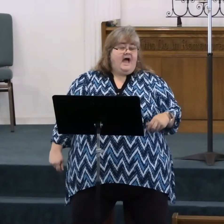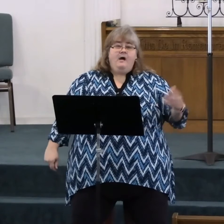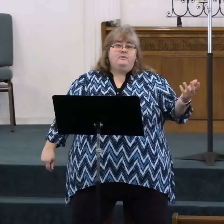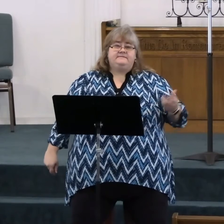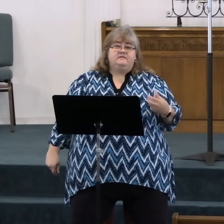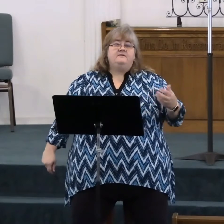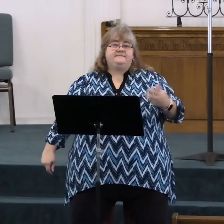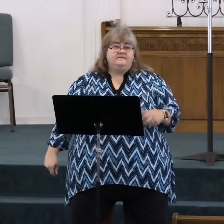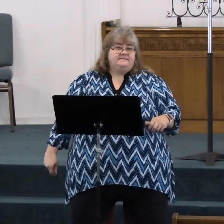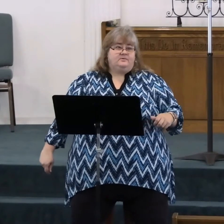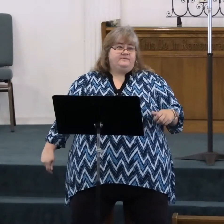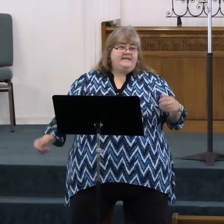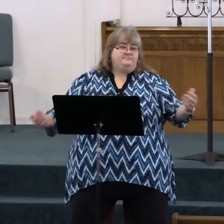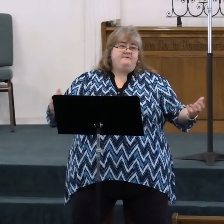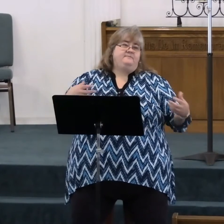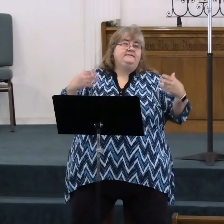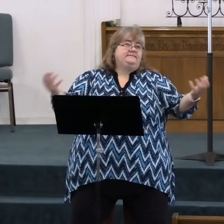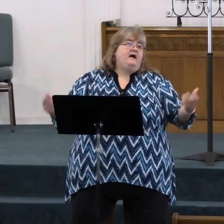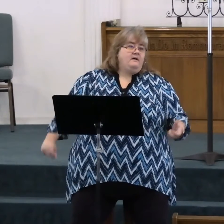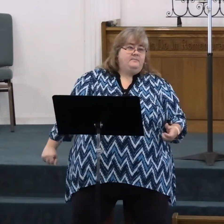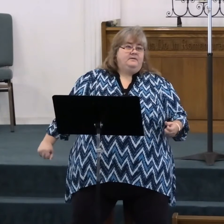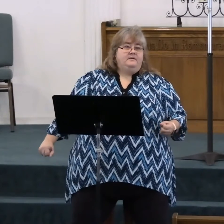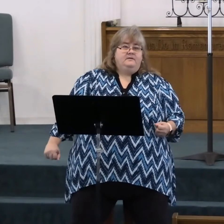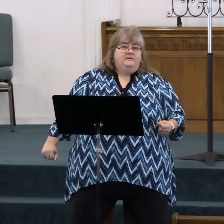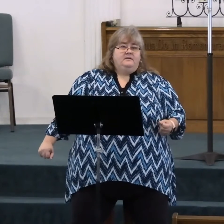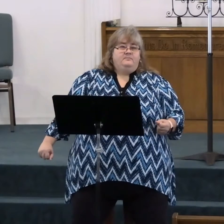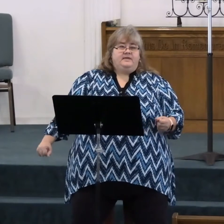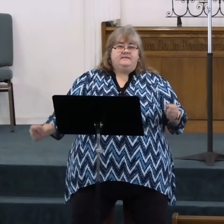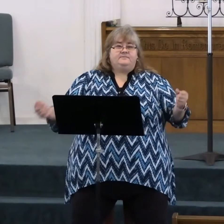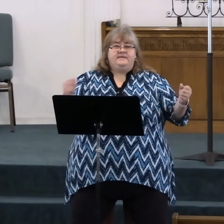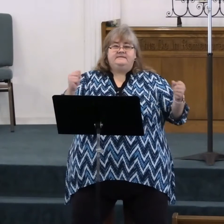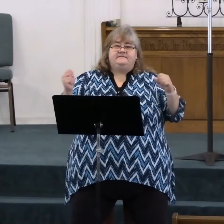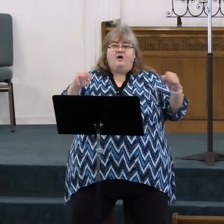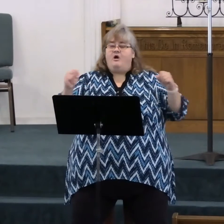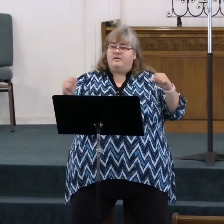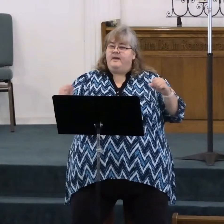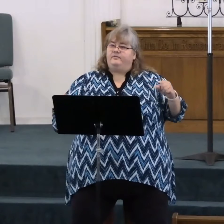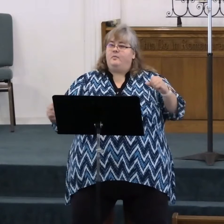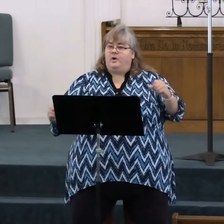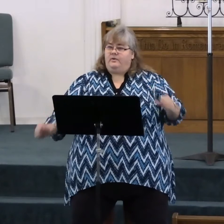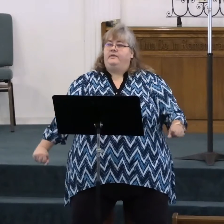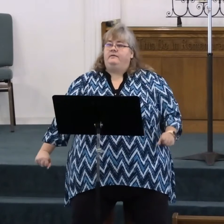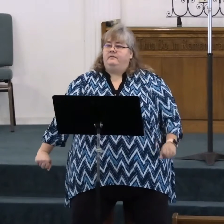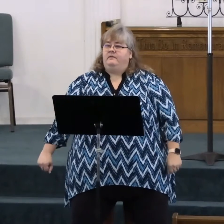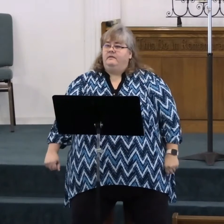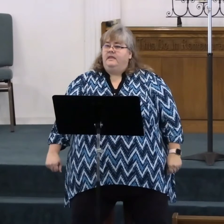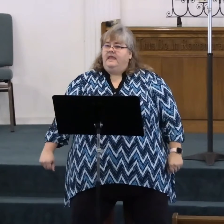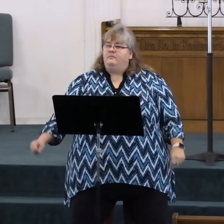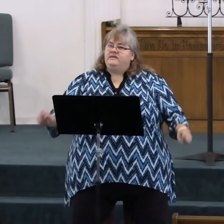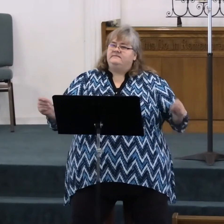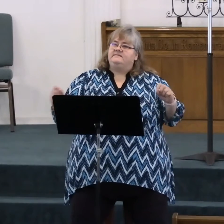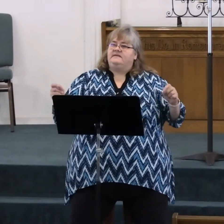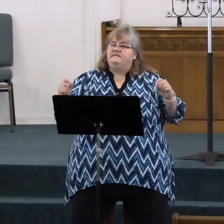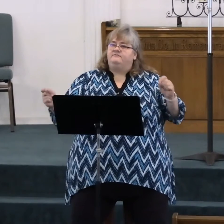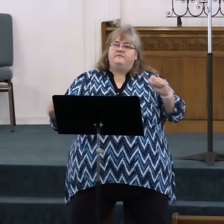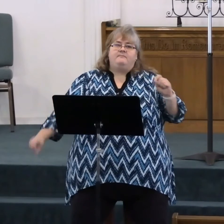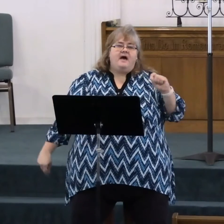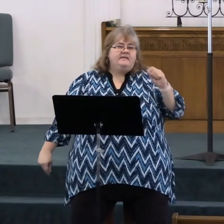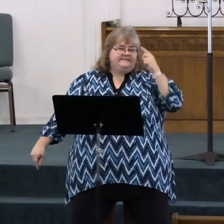I always love Sunday school. That's my funnest time, because we get to talk about the Word. And we get to see different